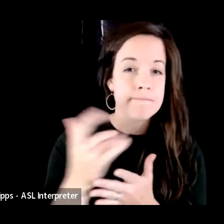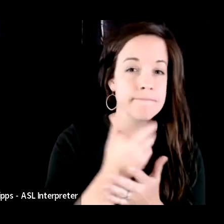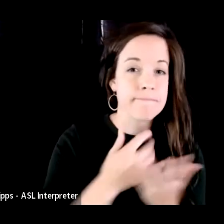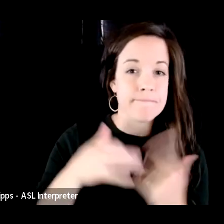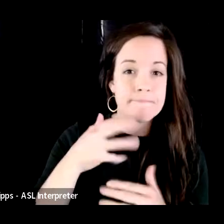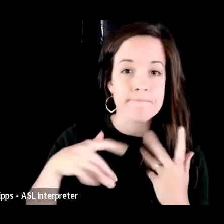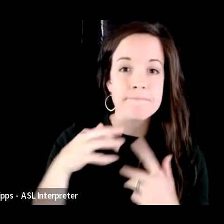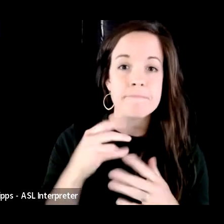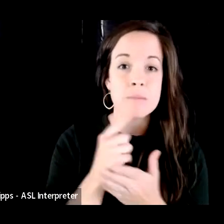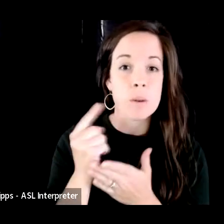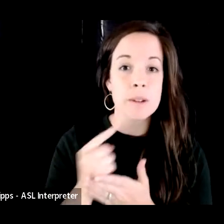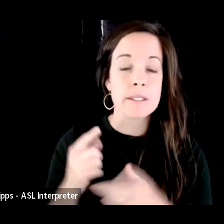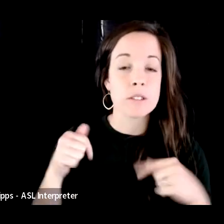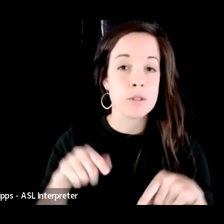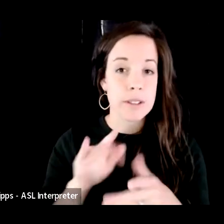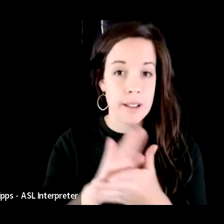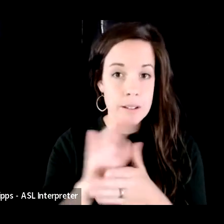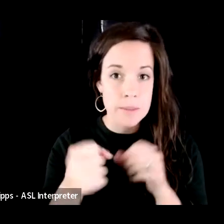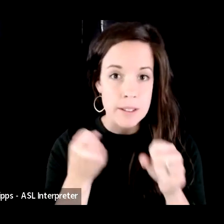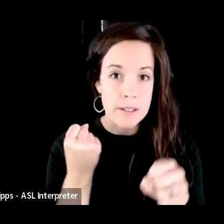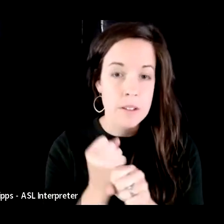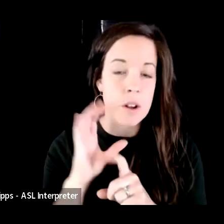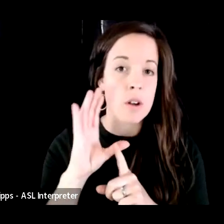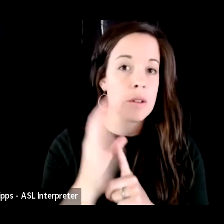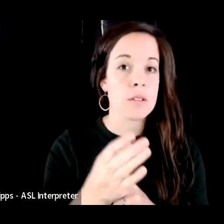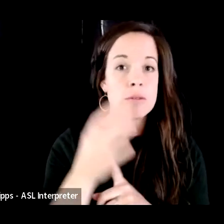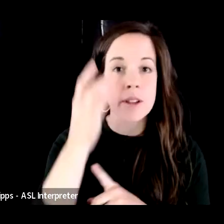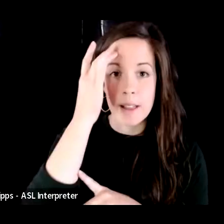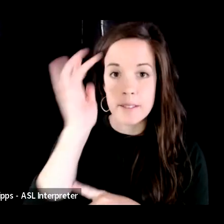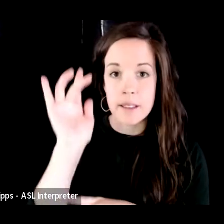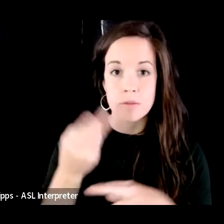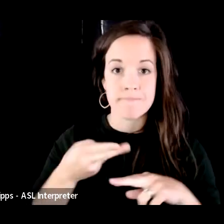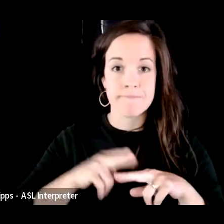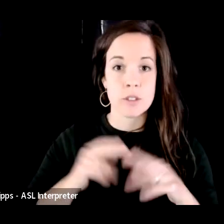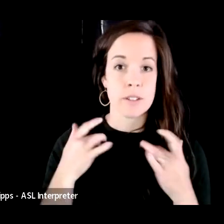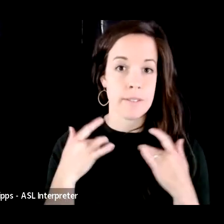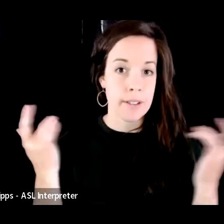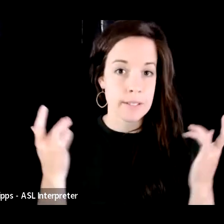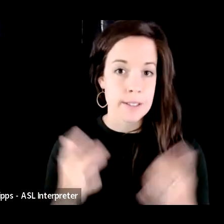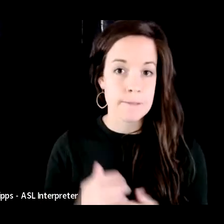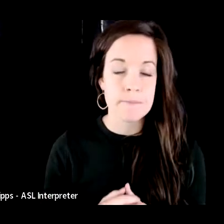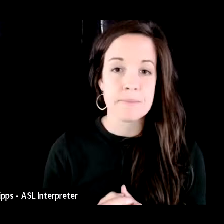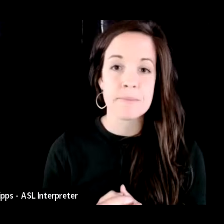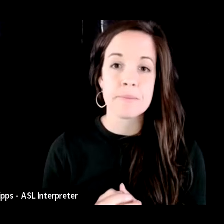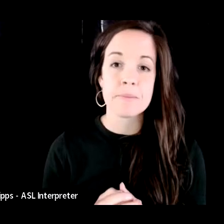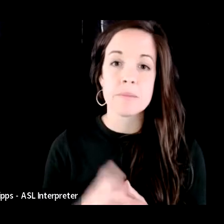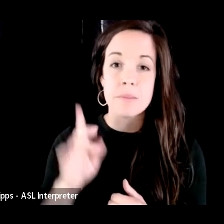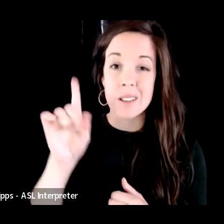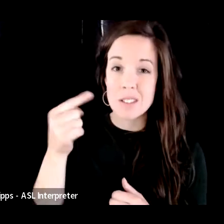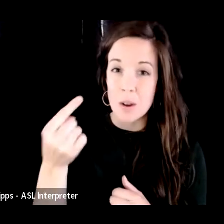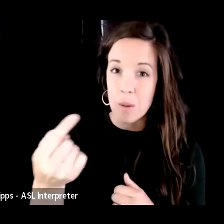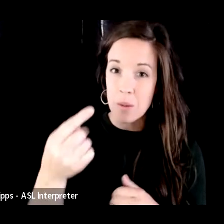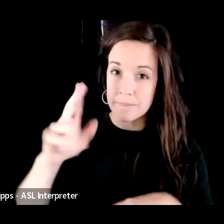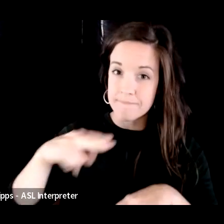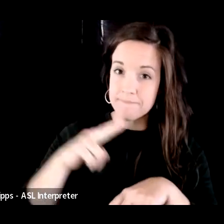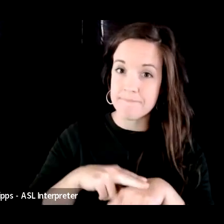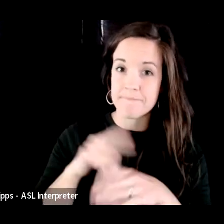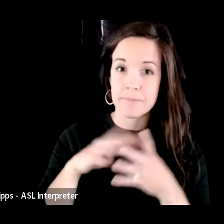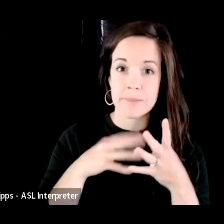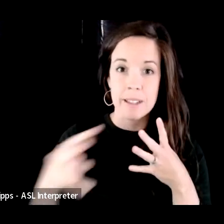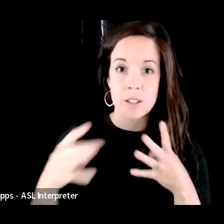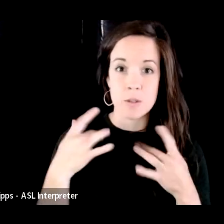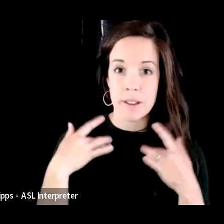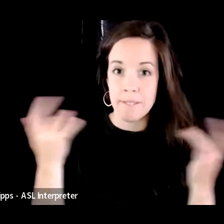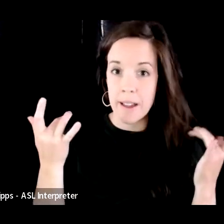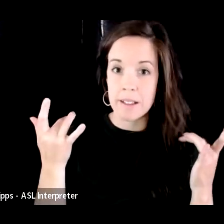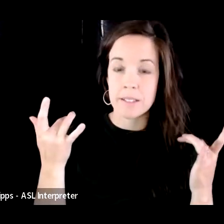during the academic year for culturally and intellectually enriching events. It's the only regularly scheduled event